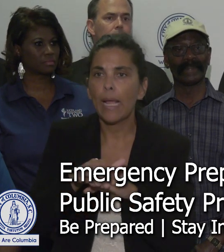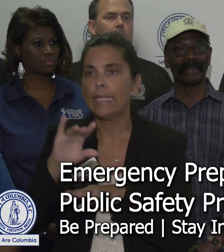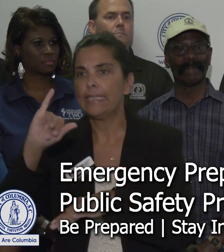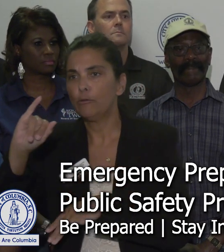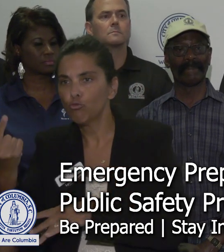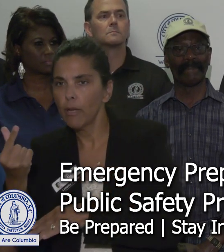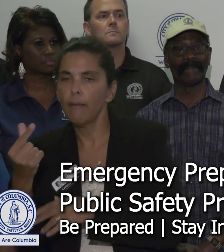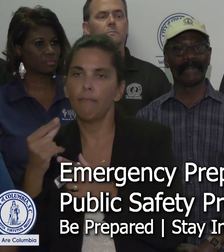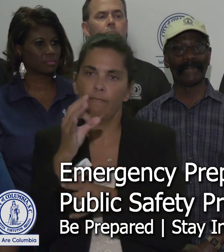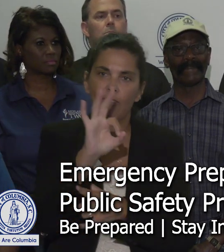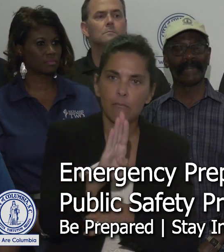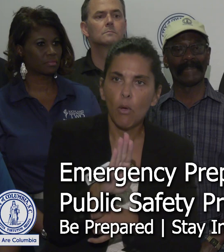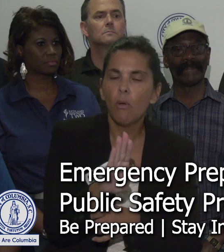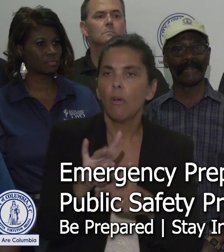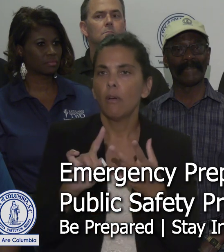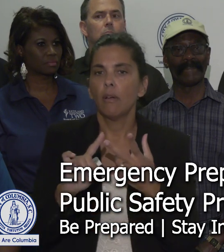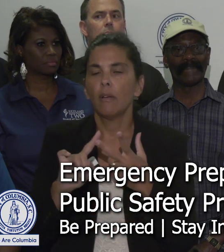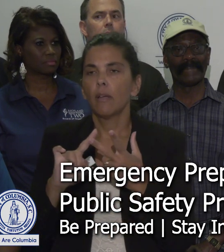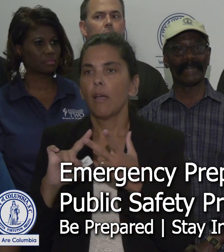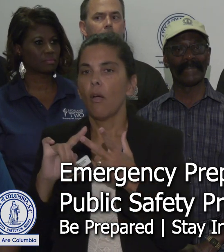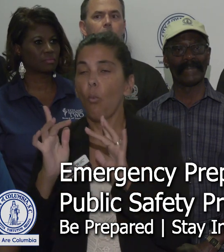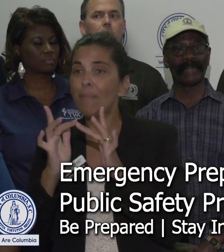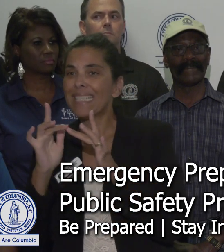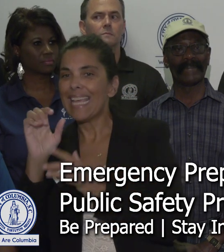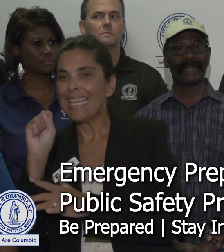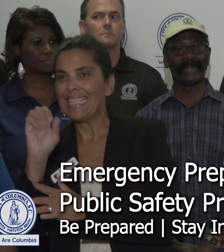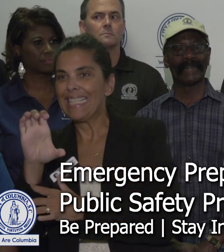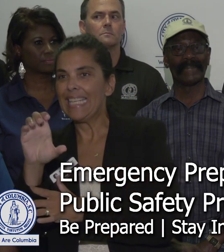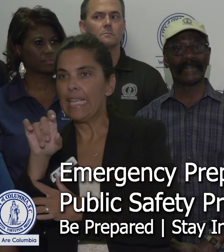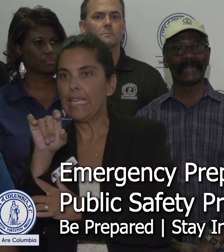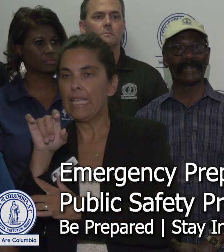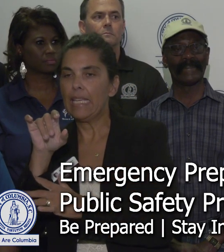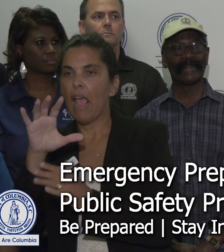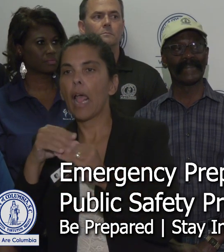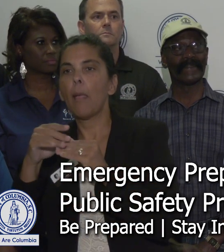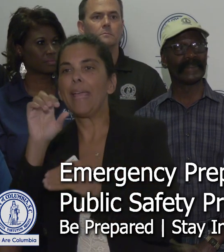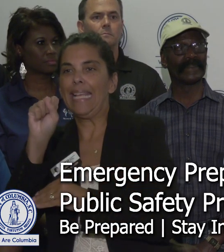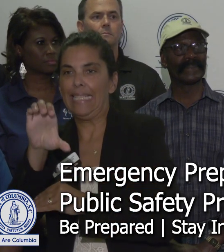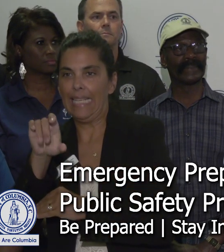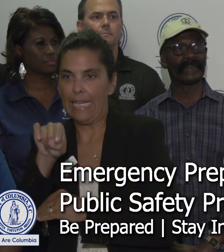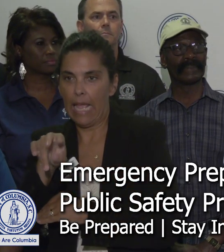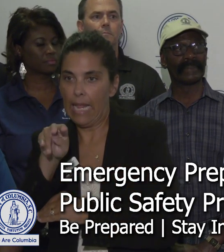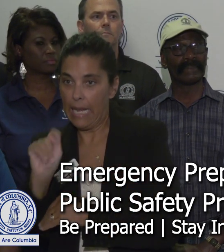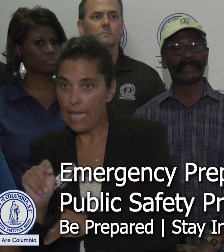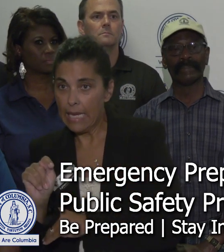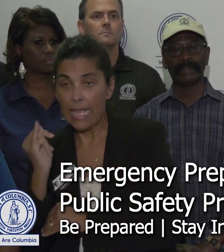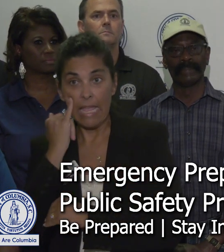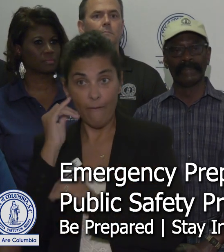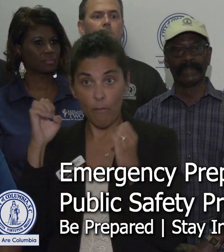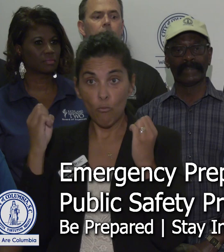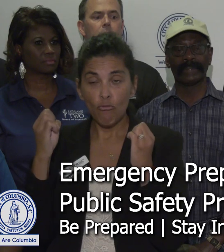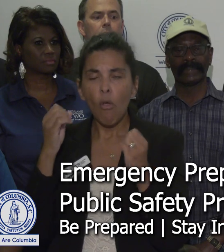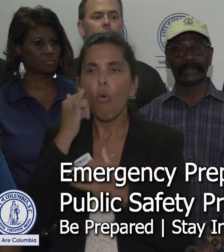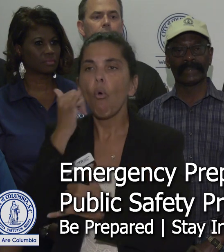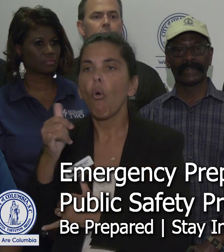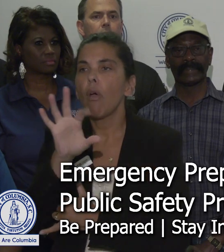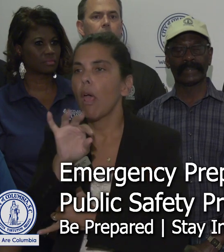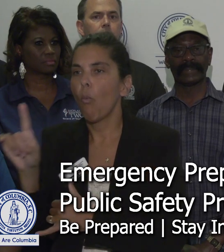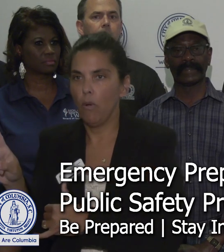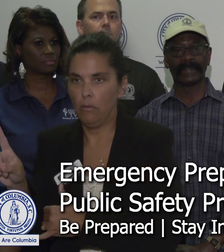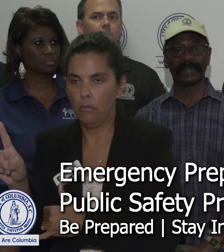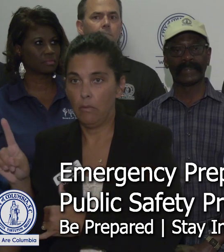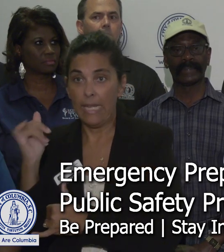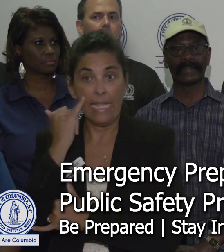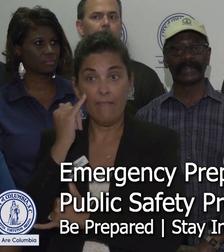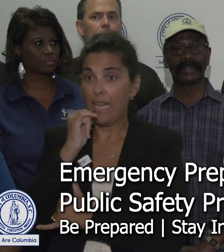Facebook page. Monitor our website, columbiasc.net. Obviously, if you have any emergencies, call 911. If you do not have emergencies, we